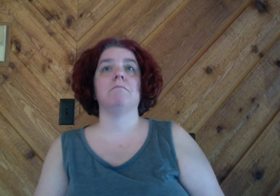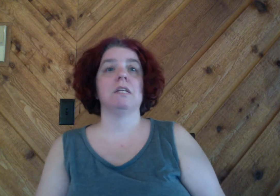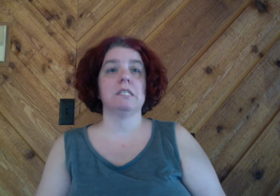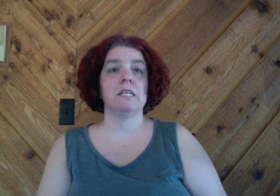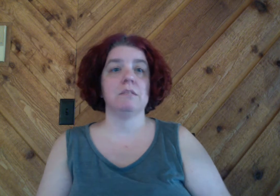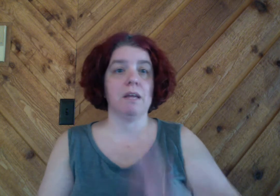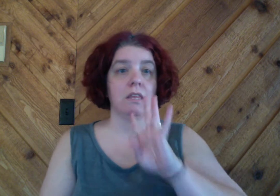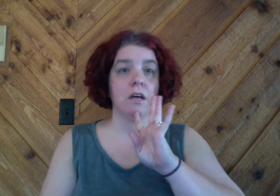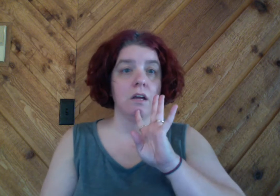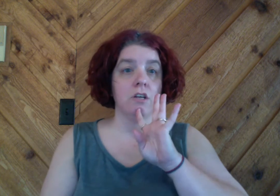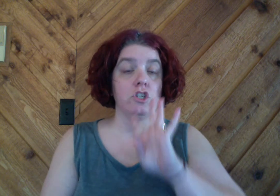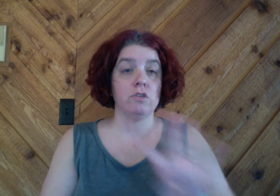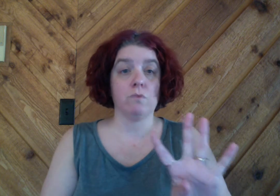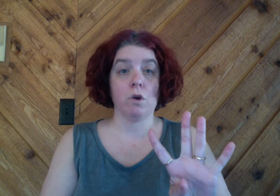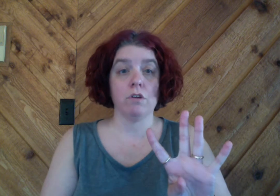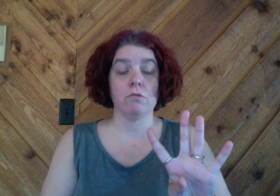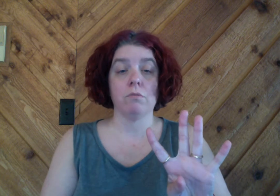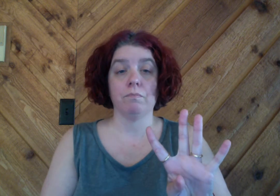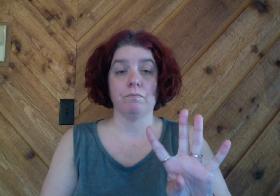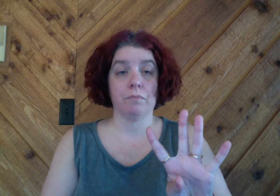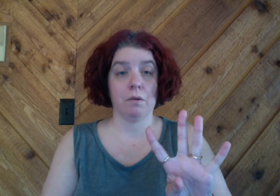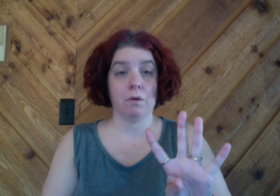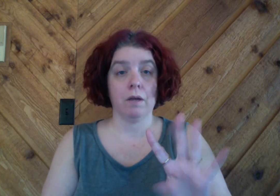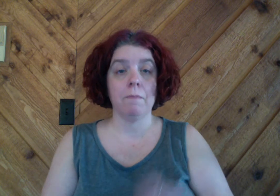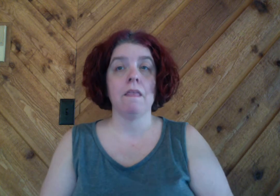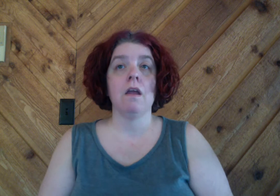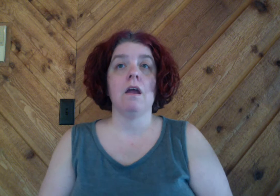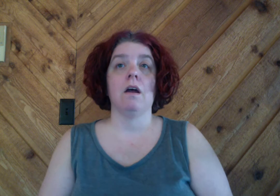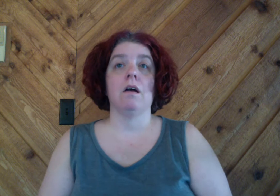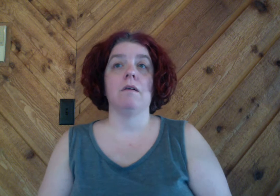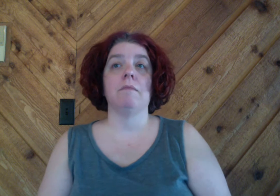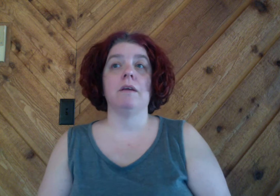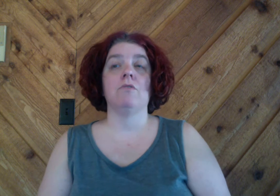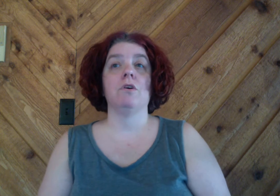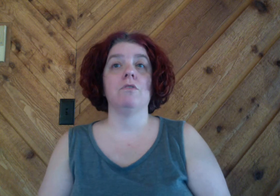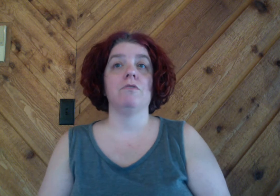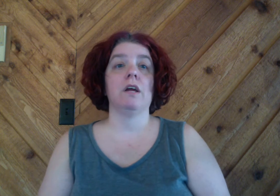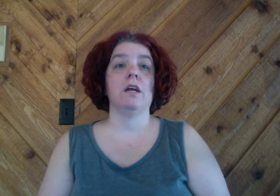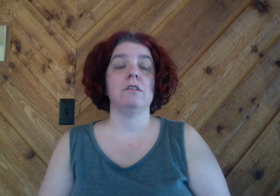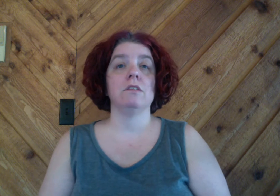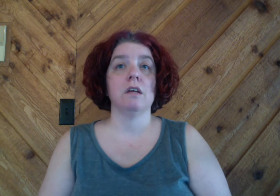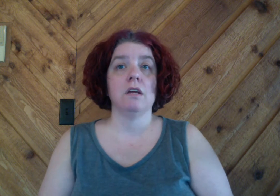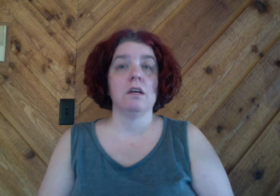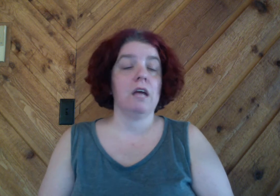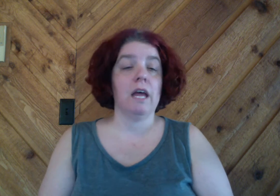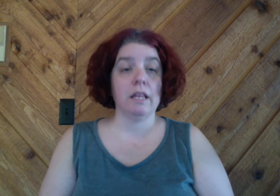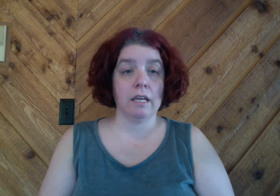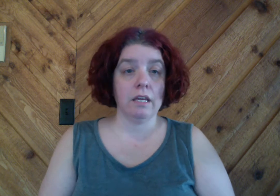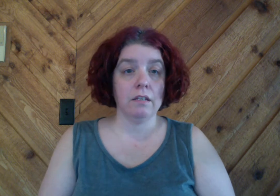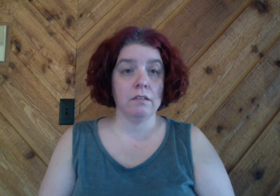say Samantha, she's 4 years old, okay? If her friend Ellie